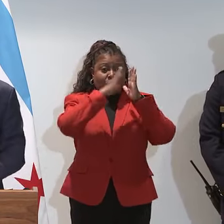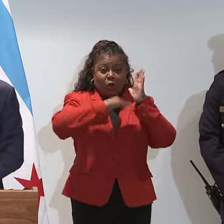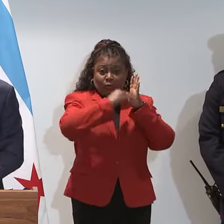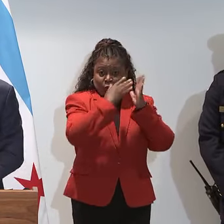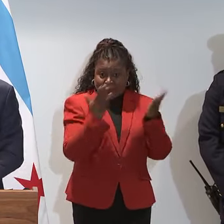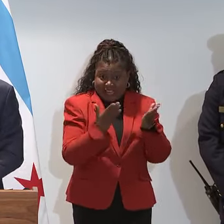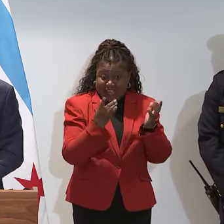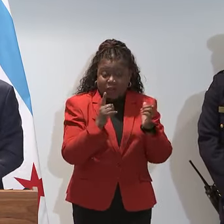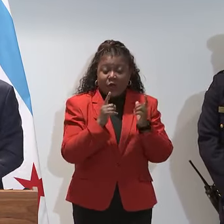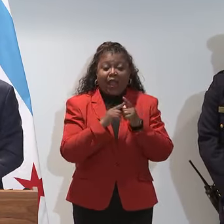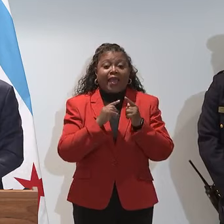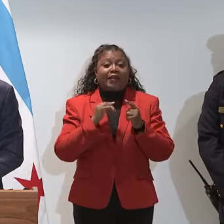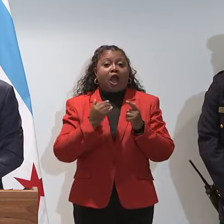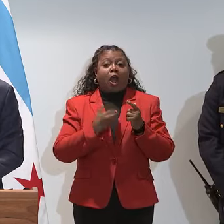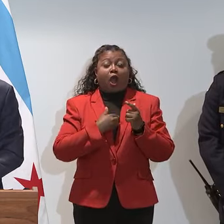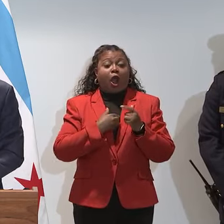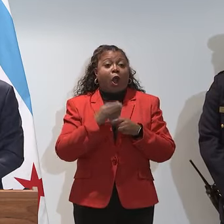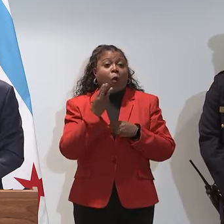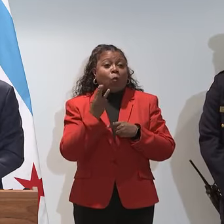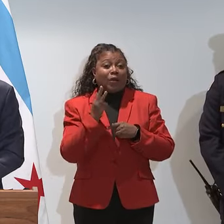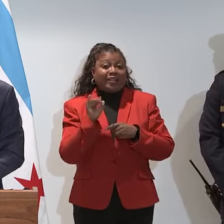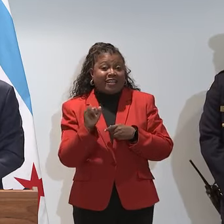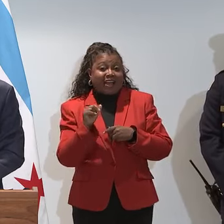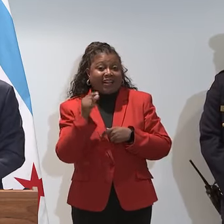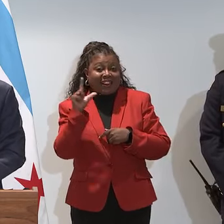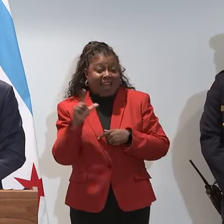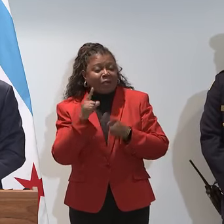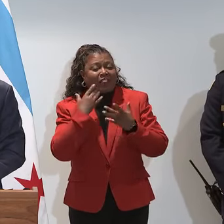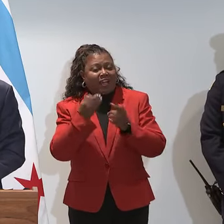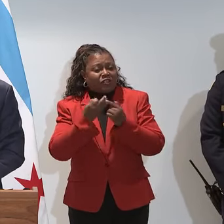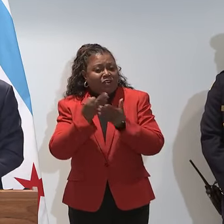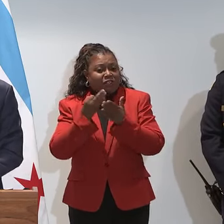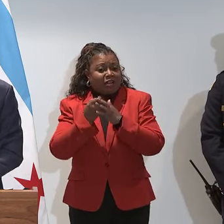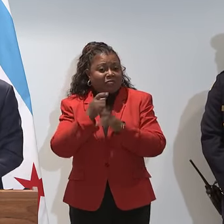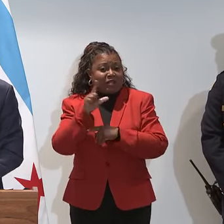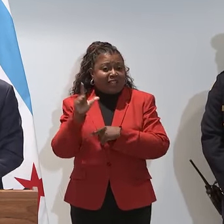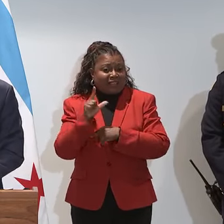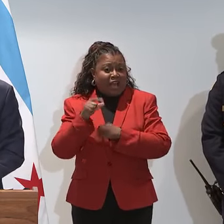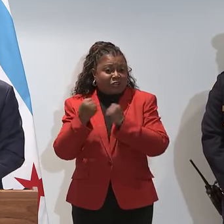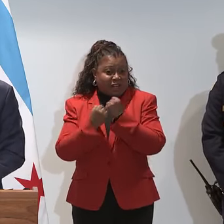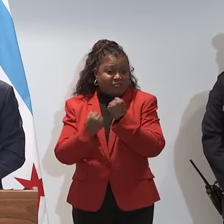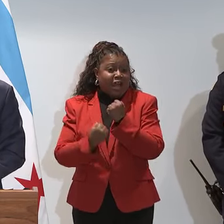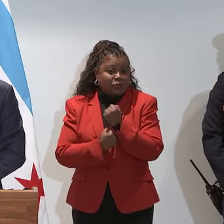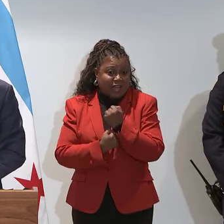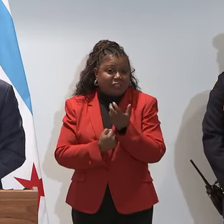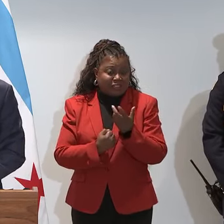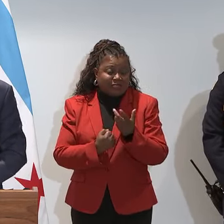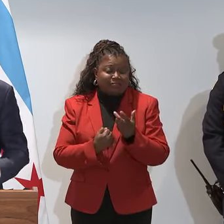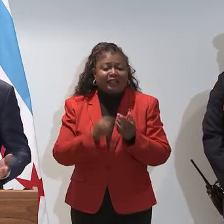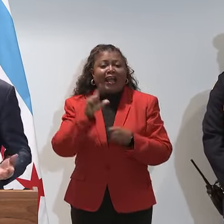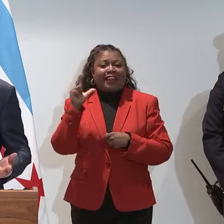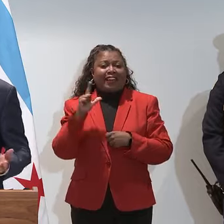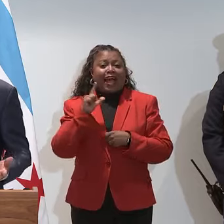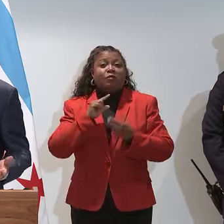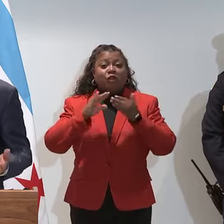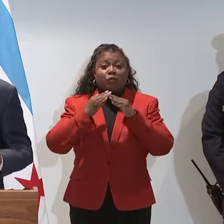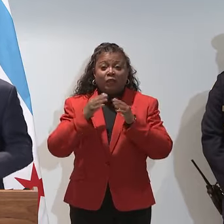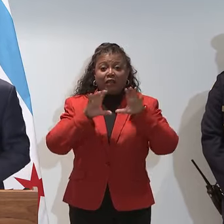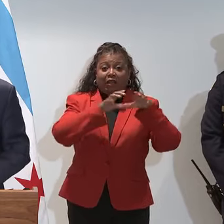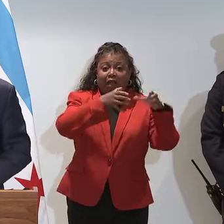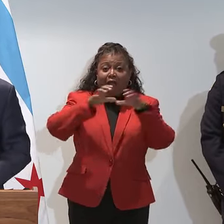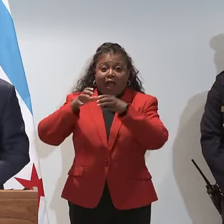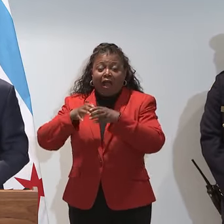here at our Whitney Young Library, thanks to funding from the Library Foundation. Libraries are community